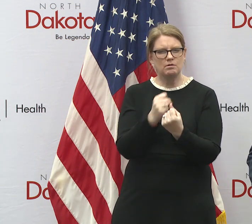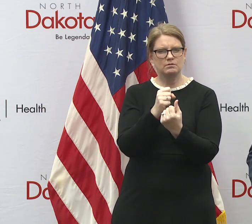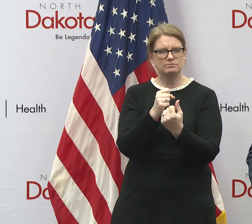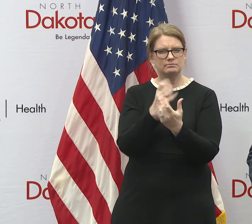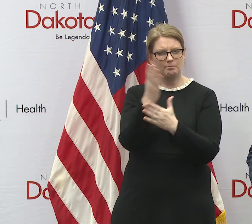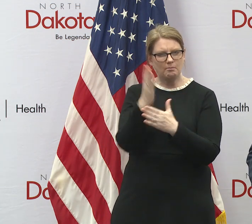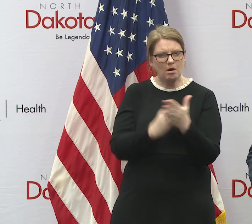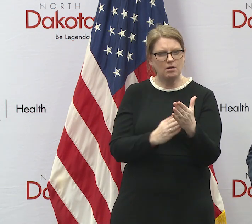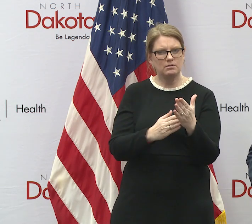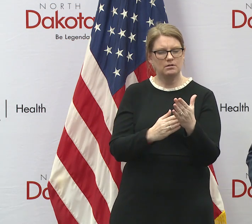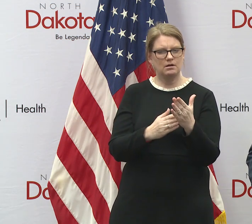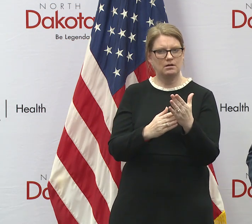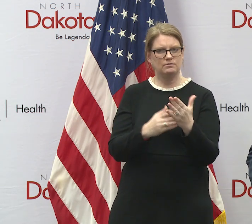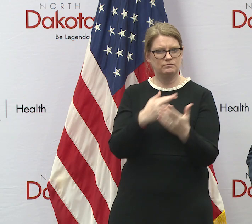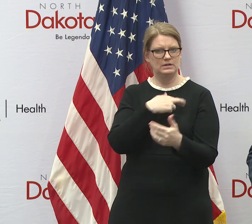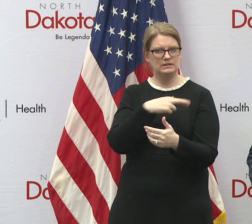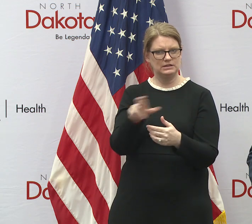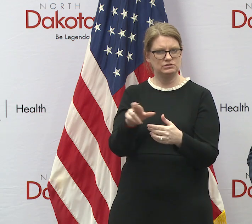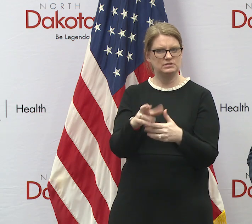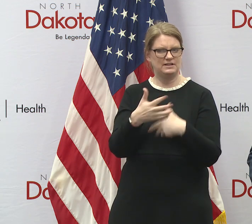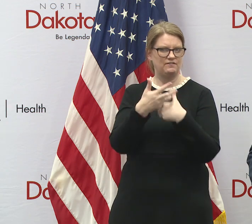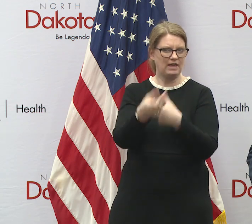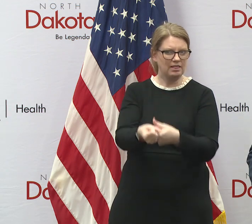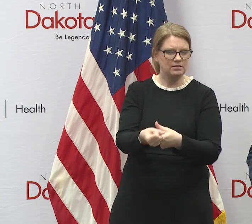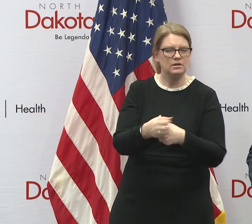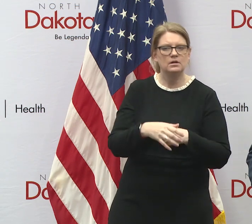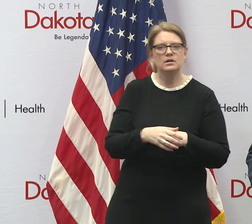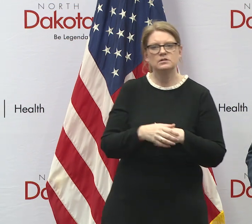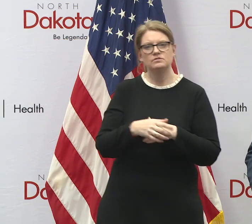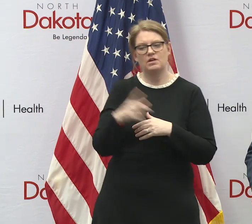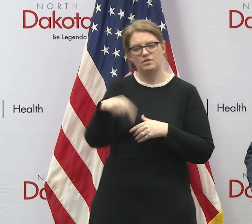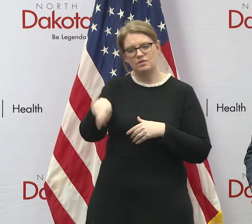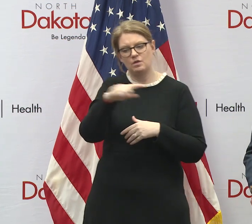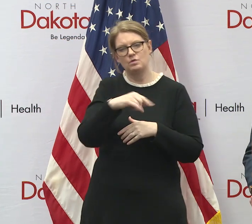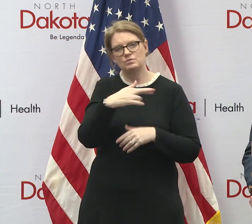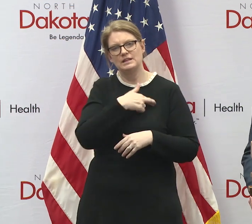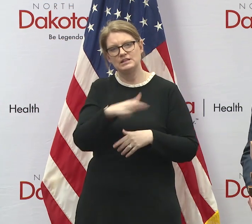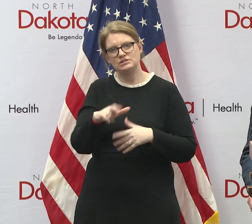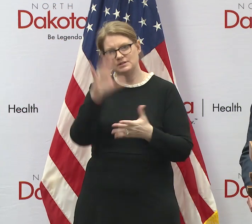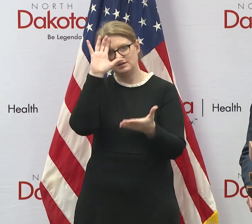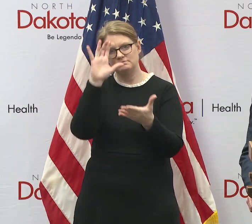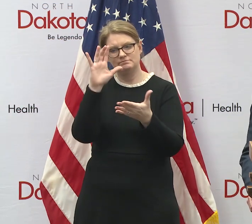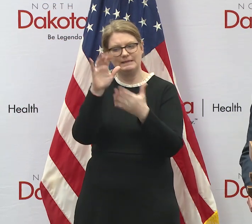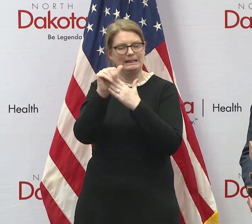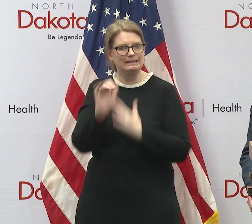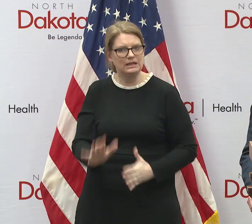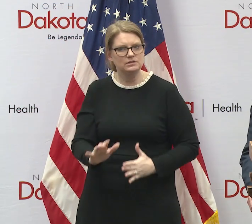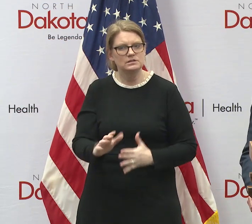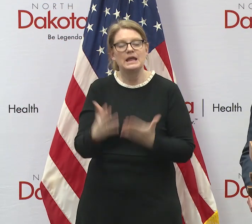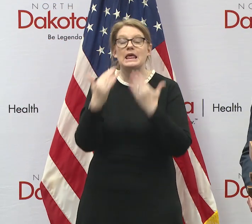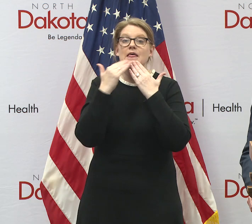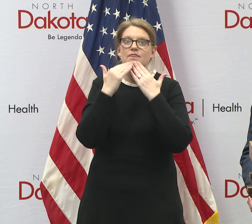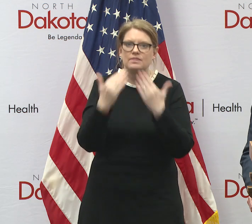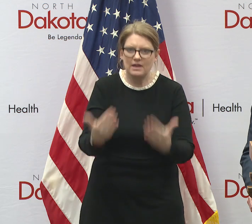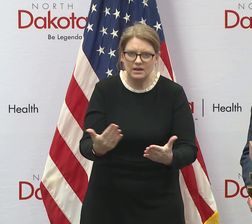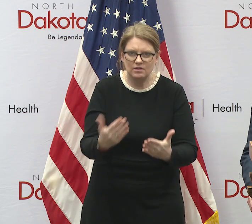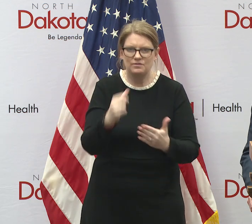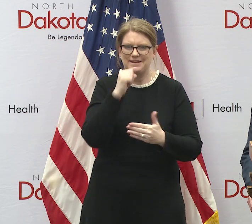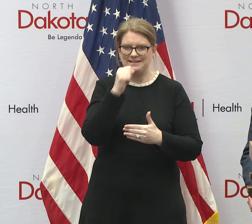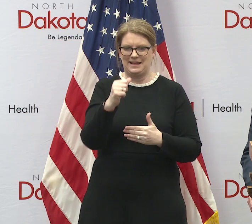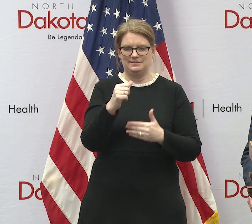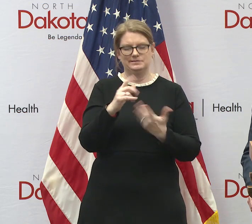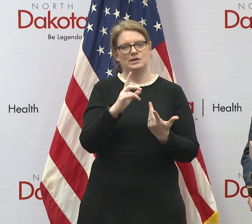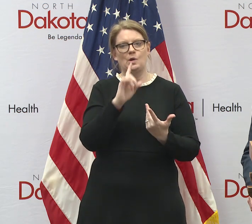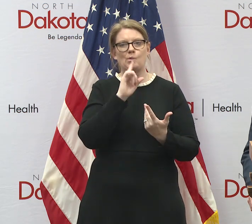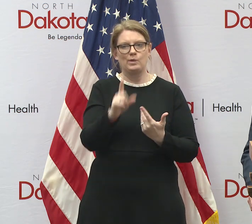practices, but to those organizations and to their leaders, thank you for making the courageous decision to not hold services tomorrow. That's part of being